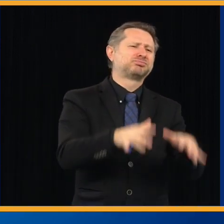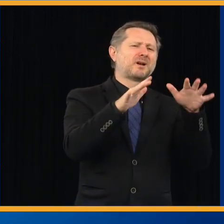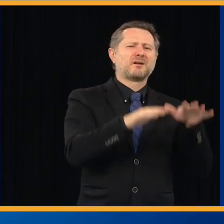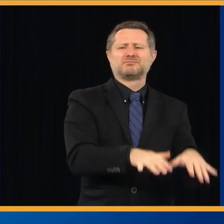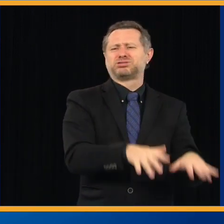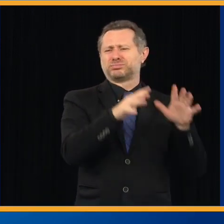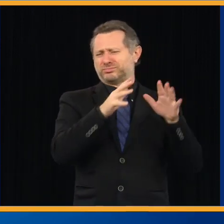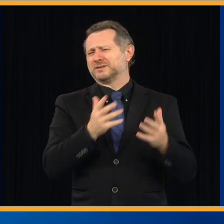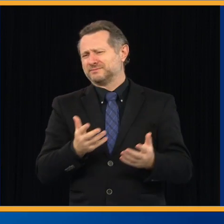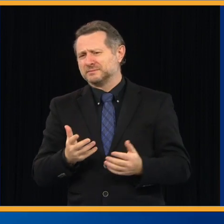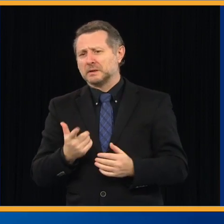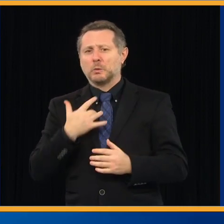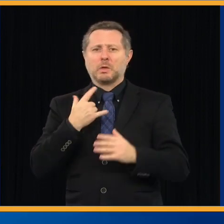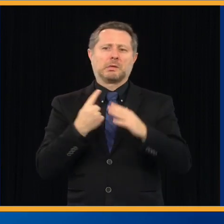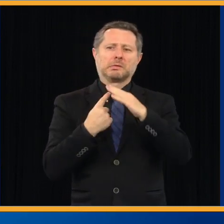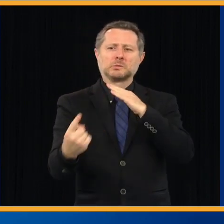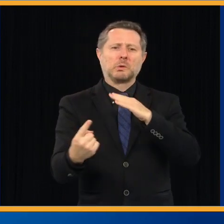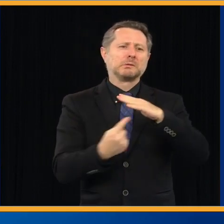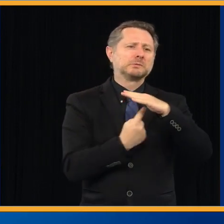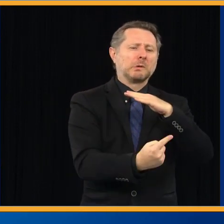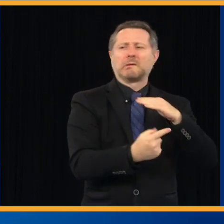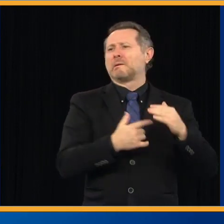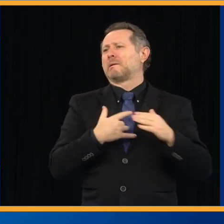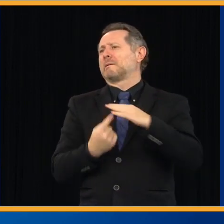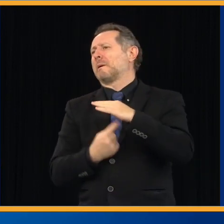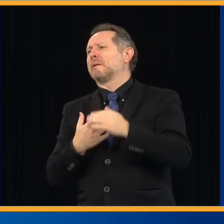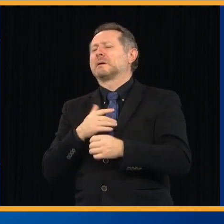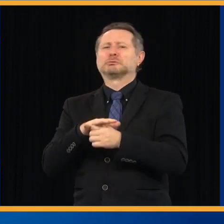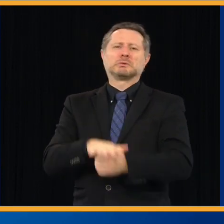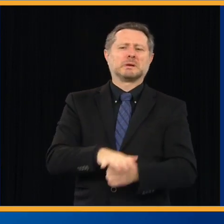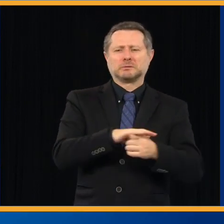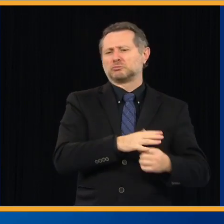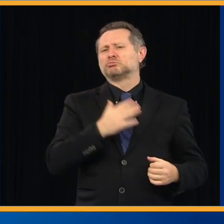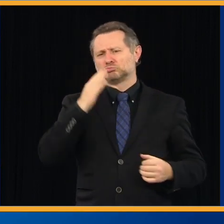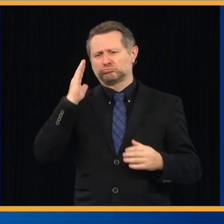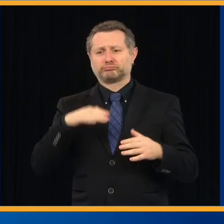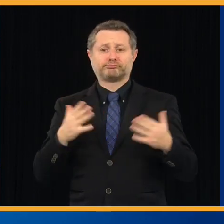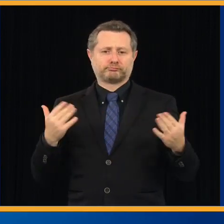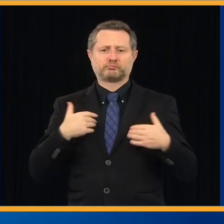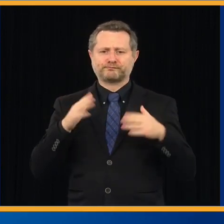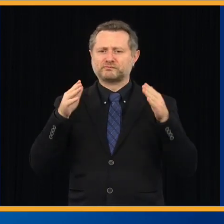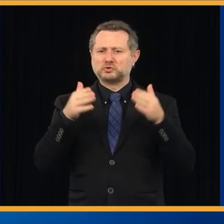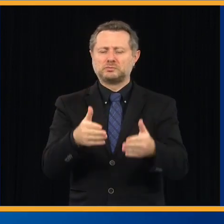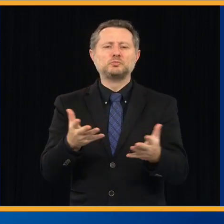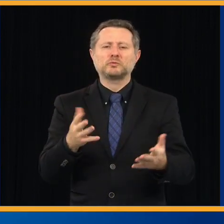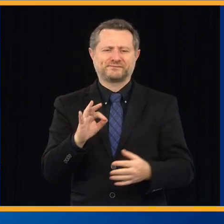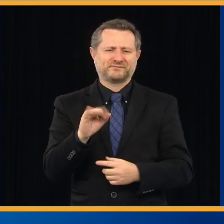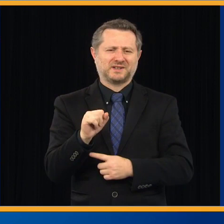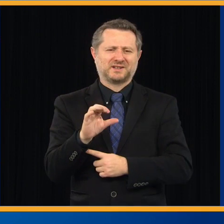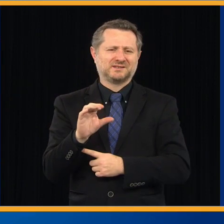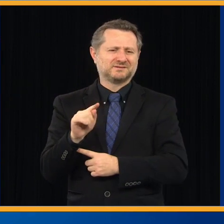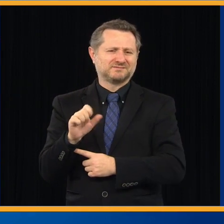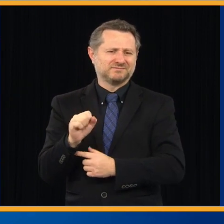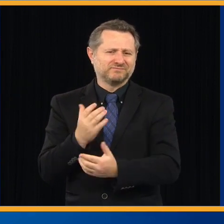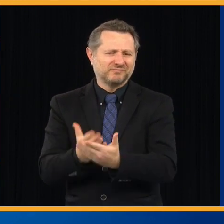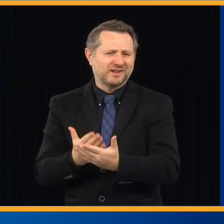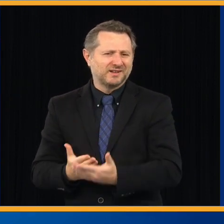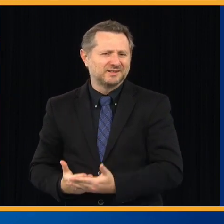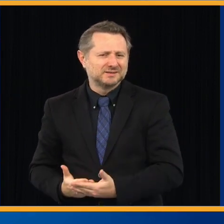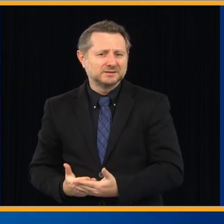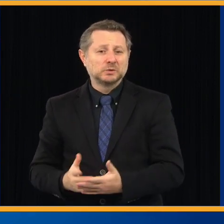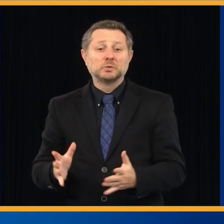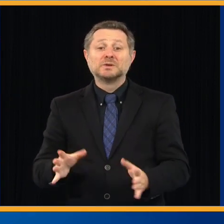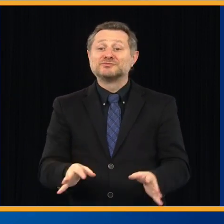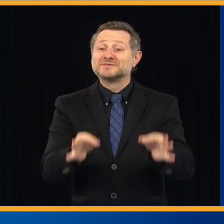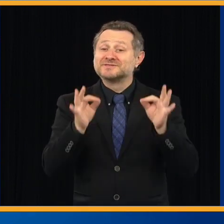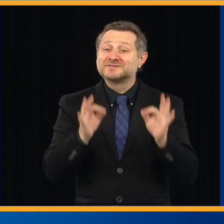social stress. Let's stick to the facts. Let's stick to the data. Let's make sure we're making decisions with the best